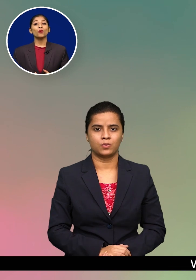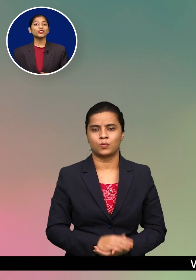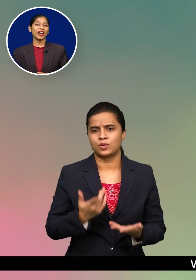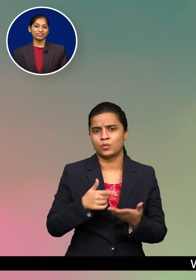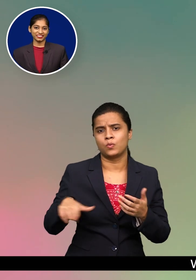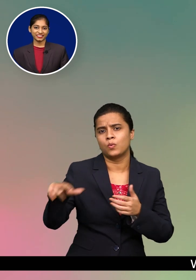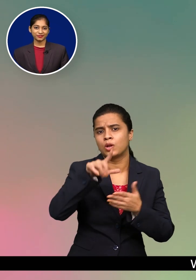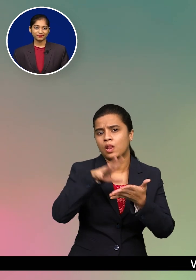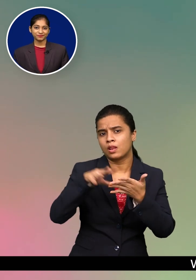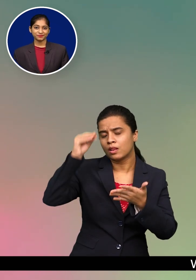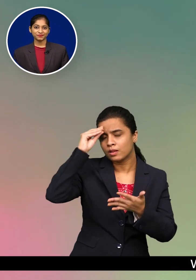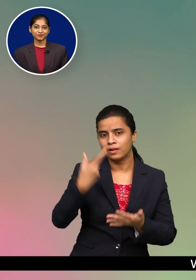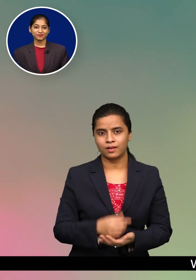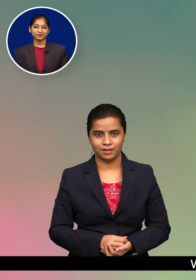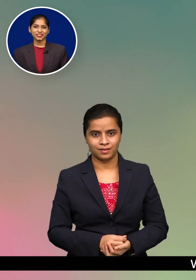What you have learned?